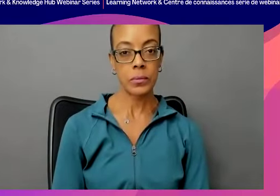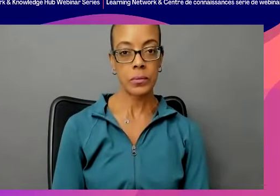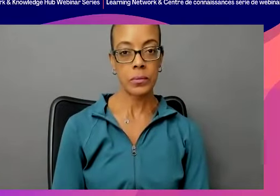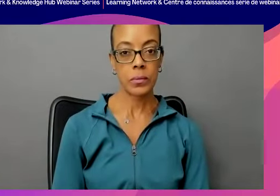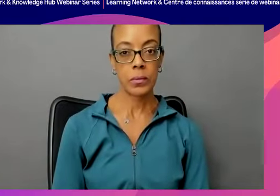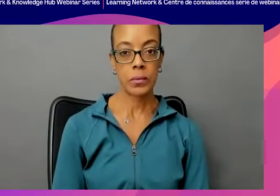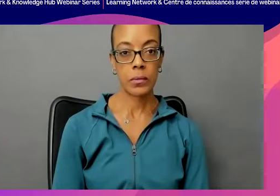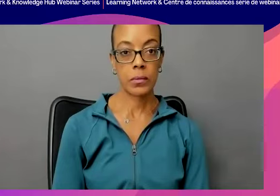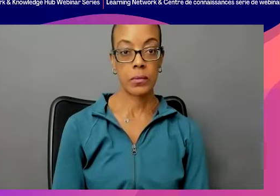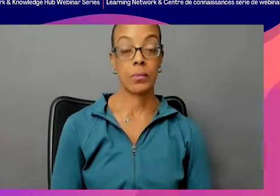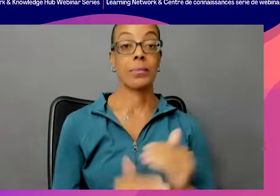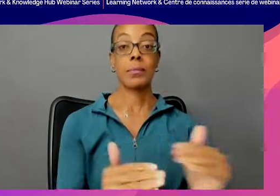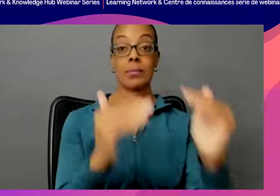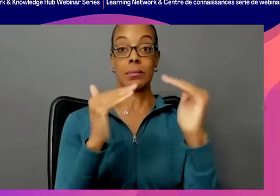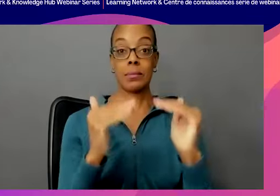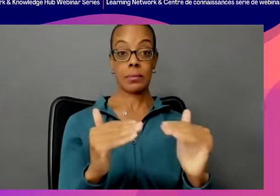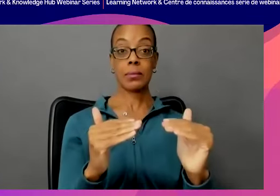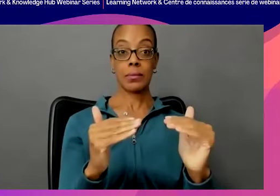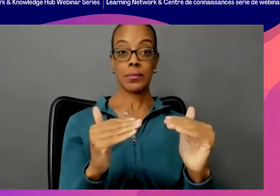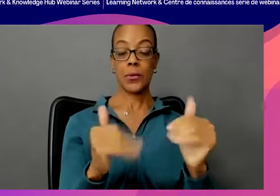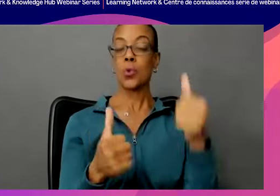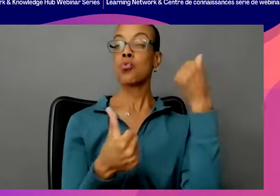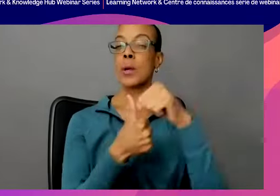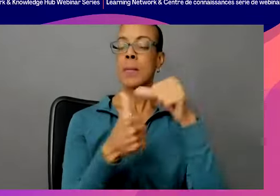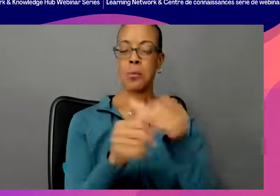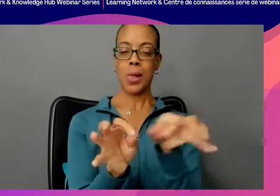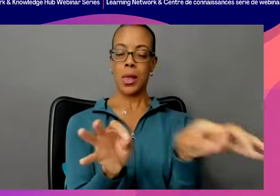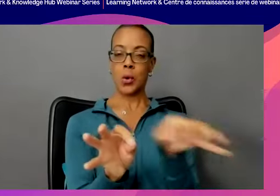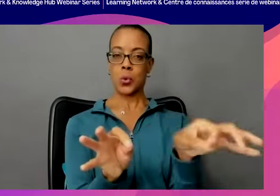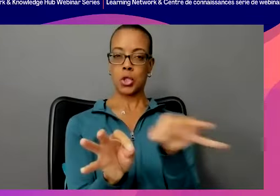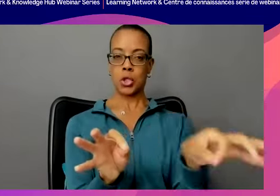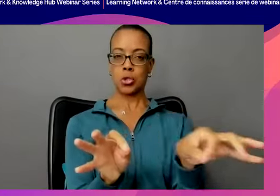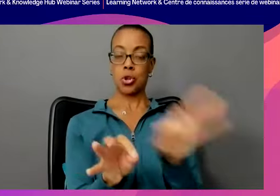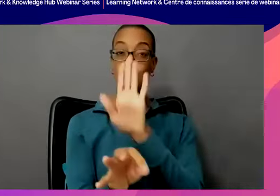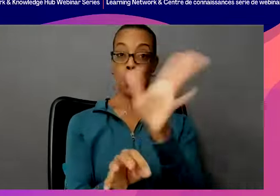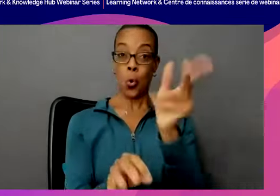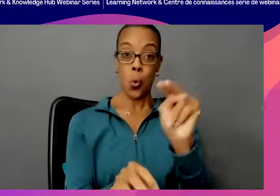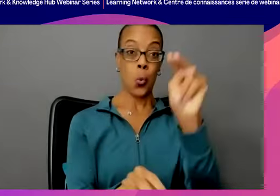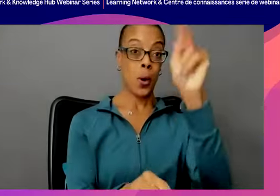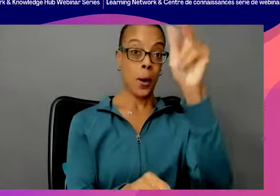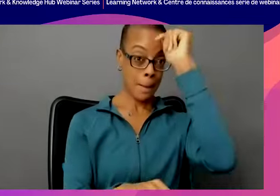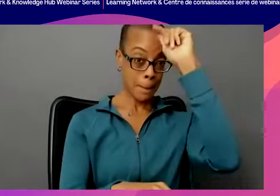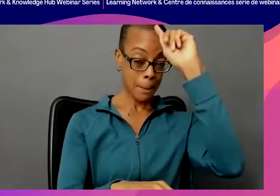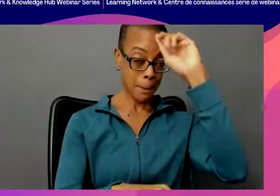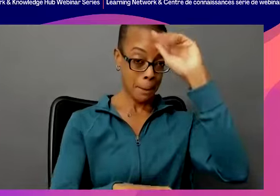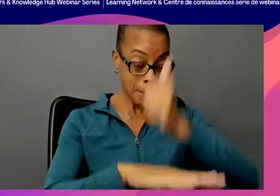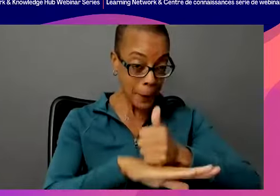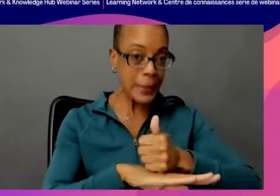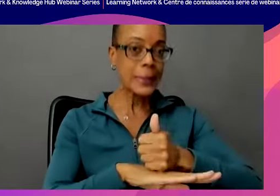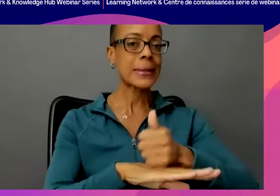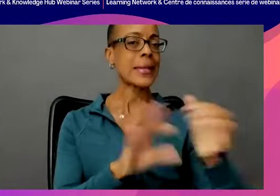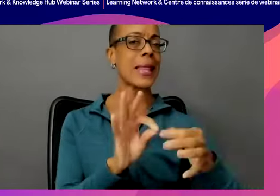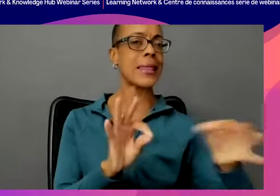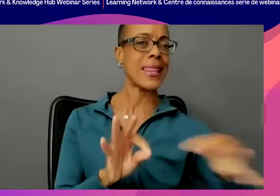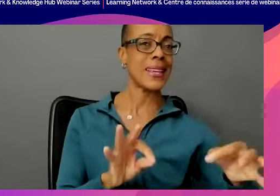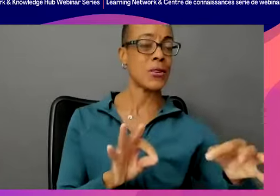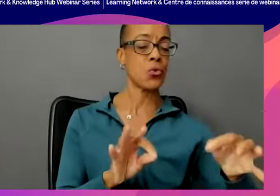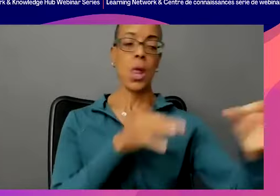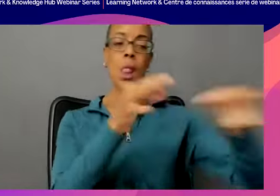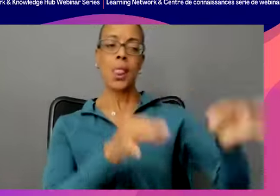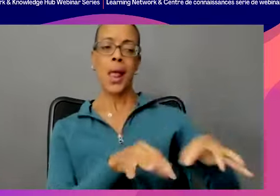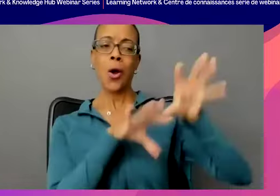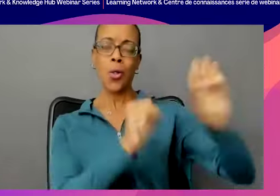The second learning we had is to be mindful around language. Check your bias in your language. Don't use colonial definitions of parenting